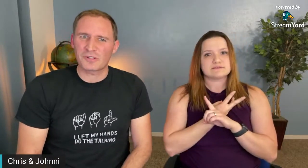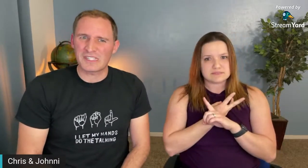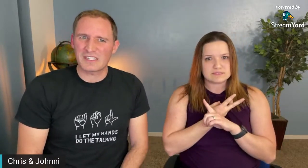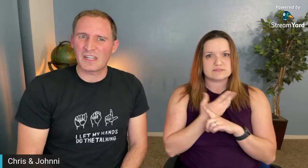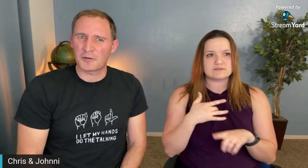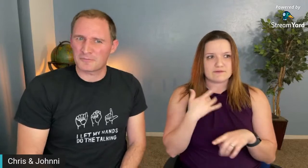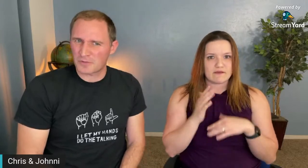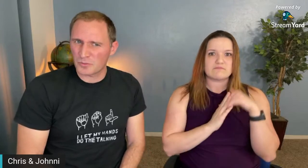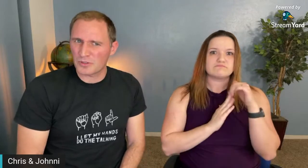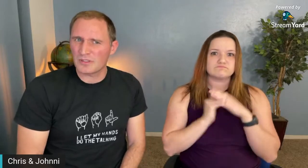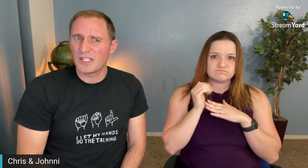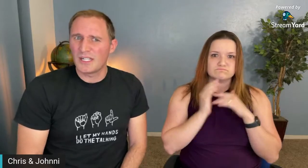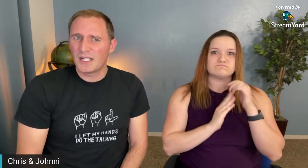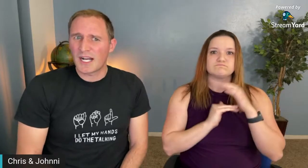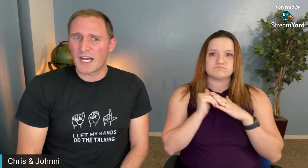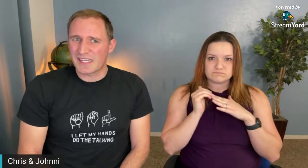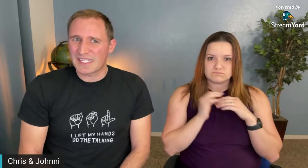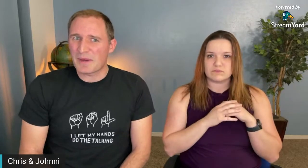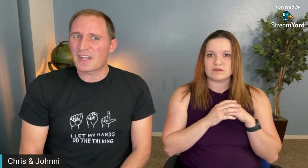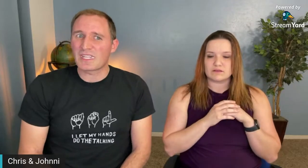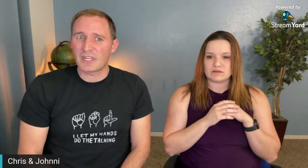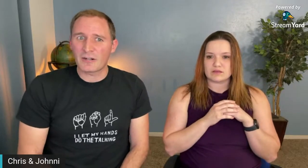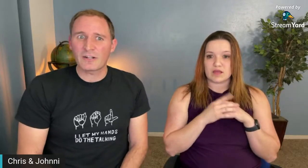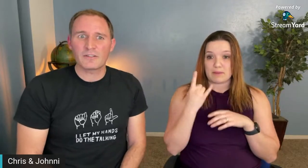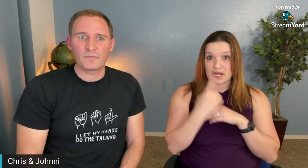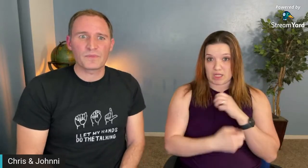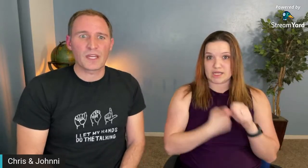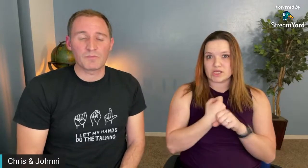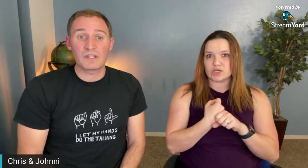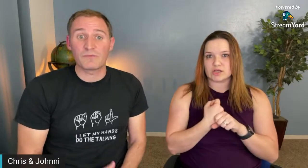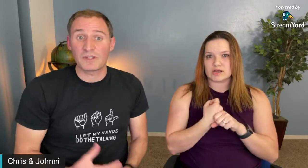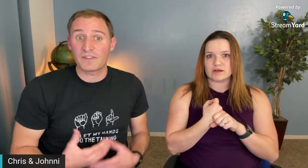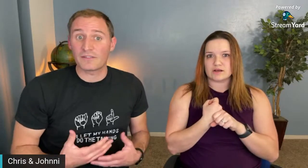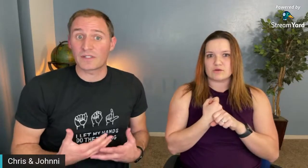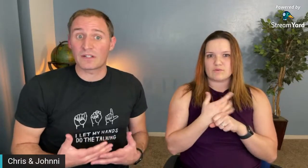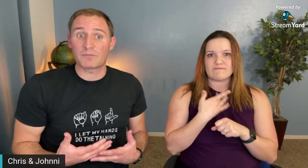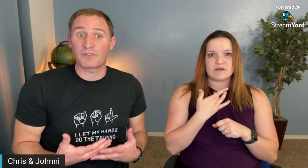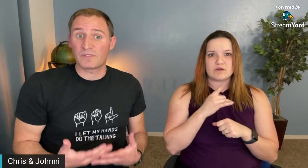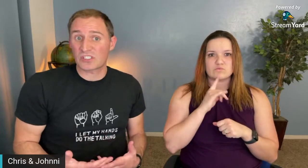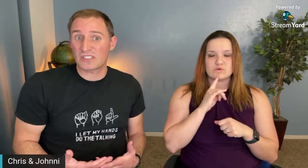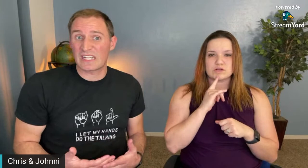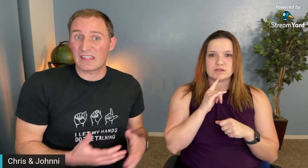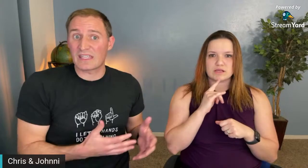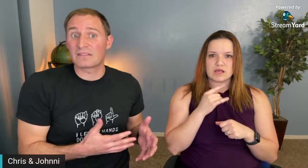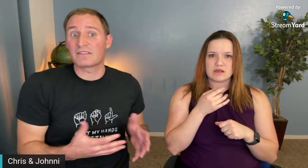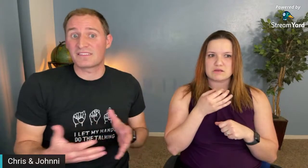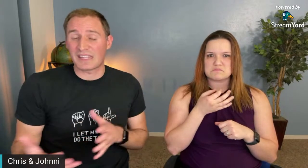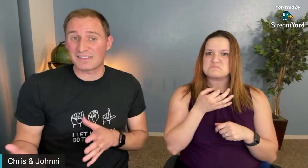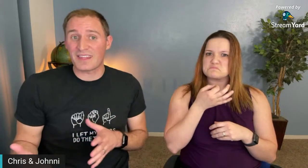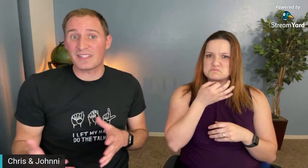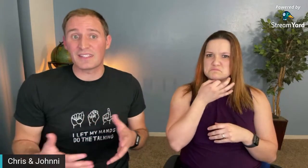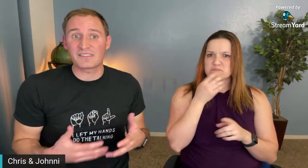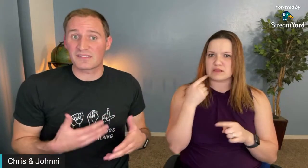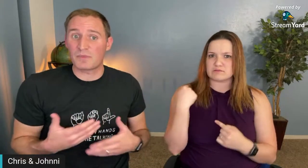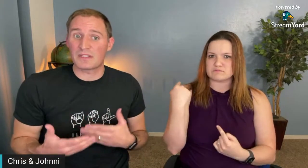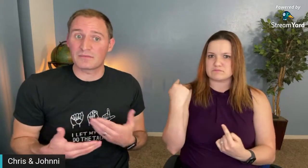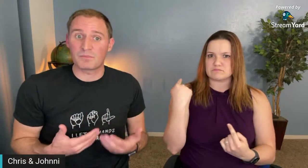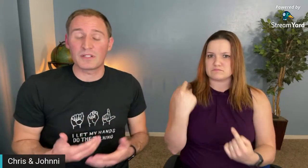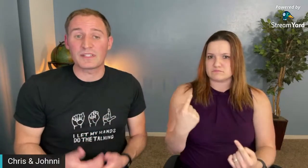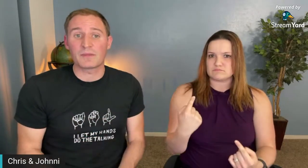really comfortable. In about a year, we felt very proficient. And then since then, it's just been building